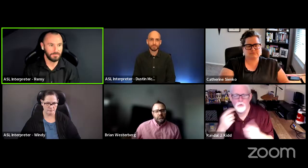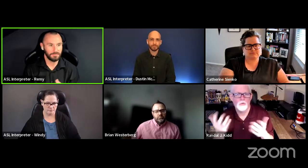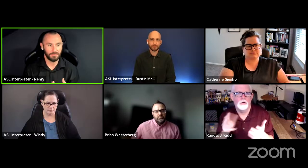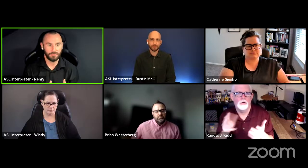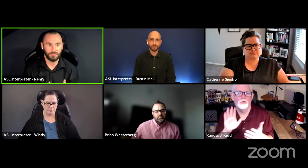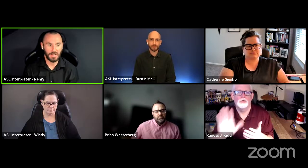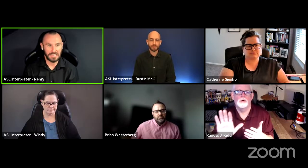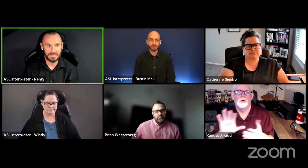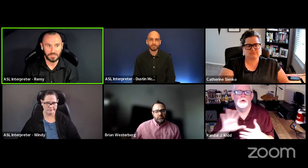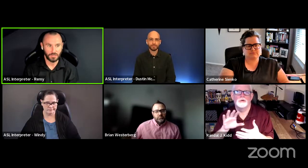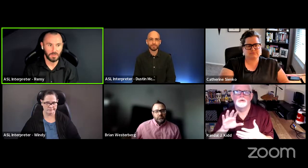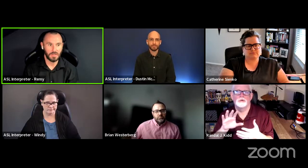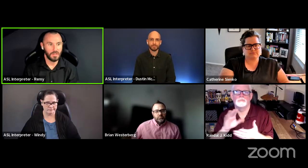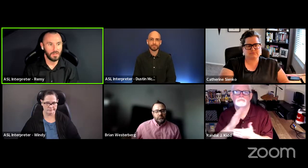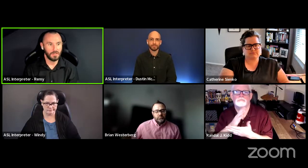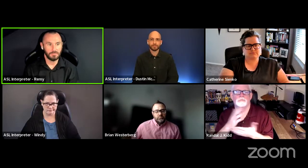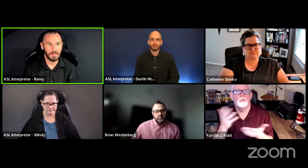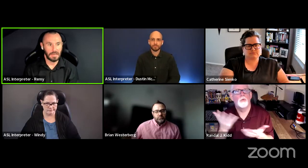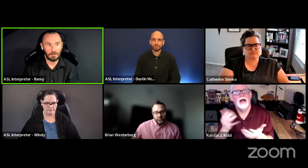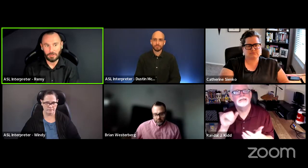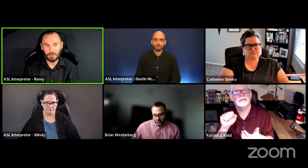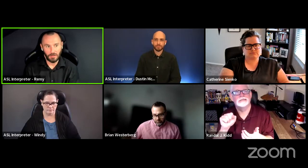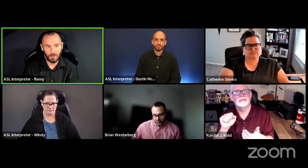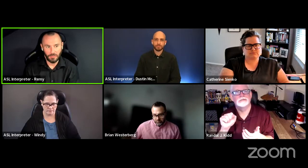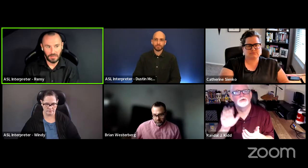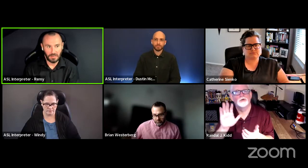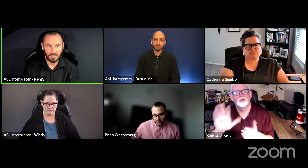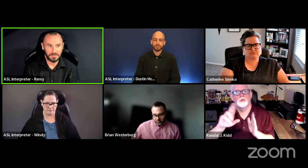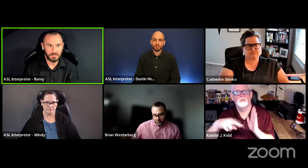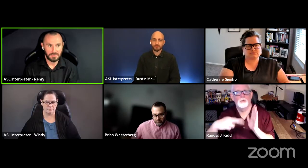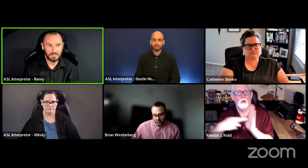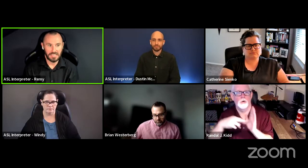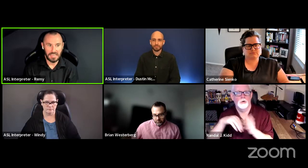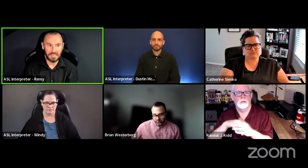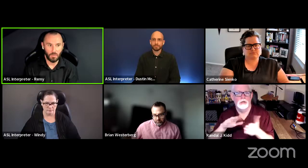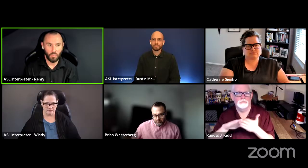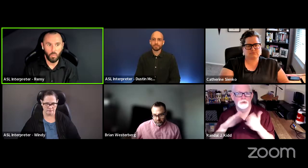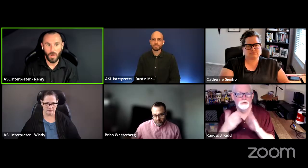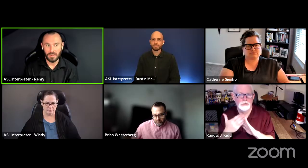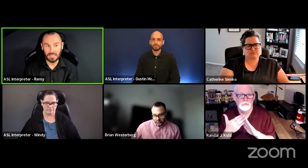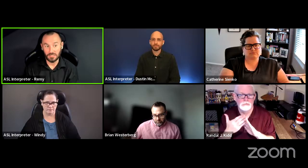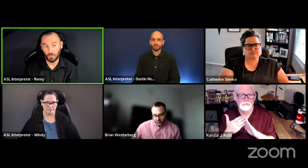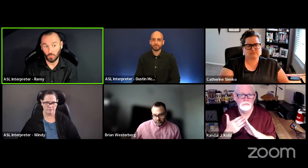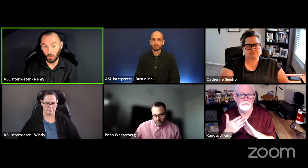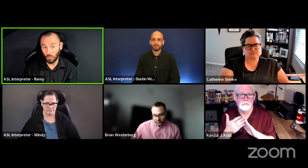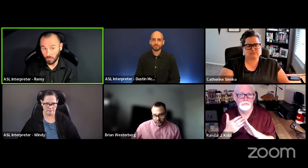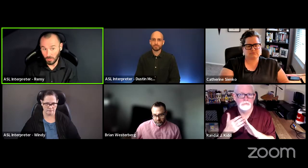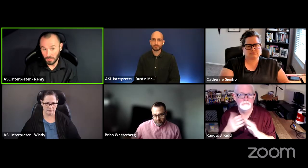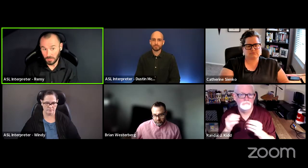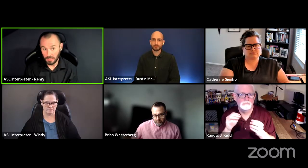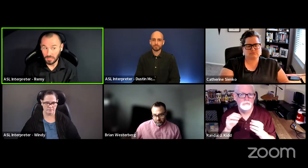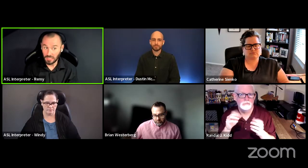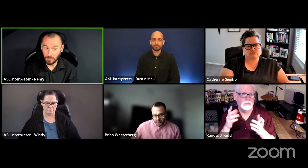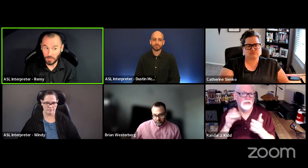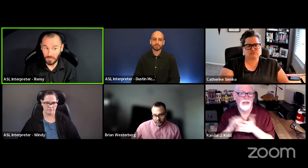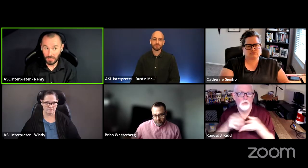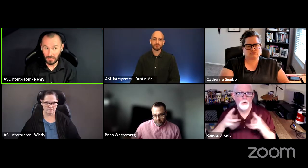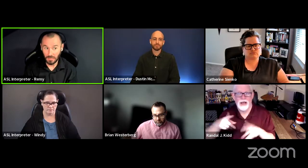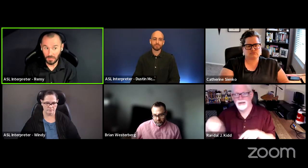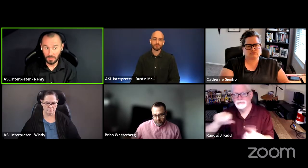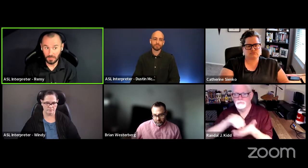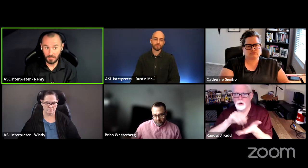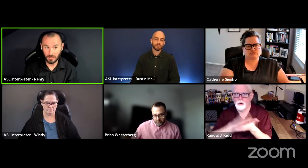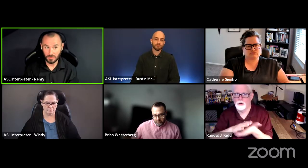just phrase or area on there saying what is your role in the